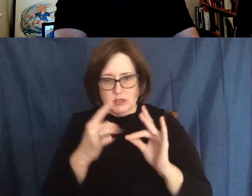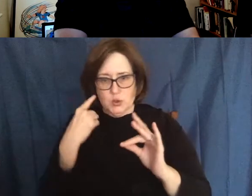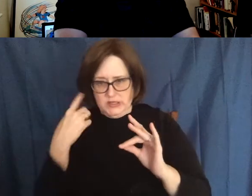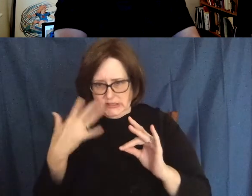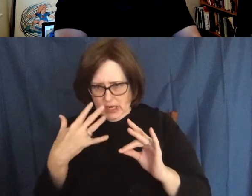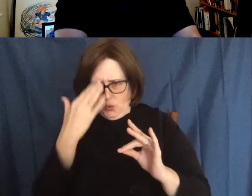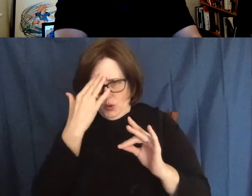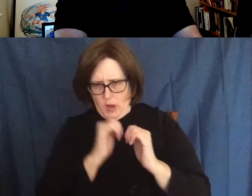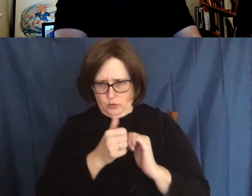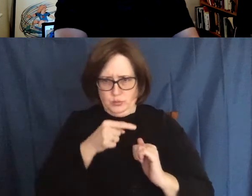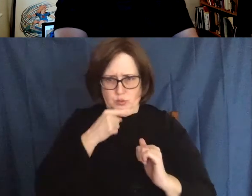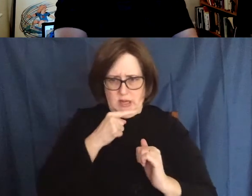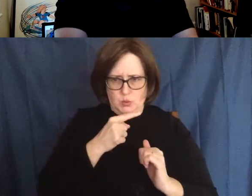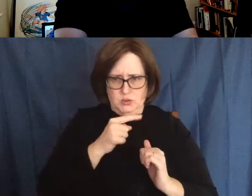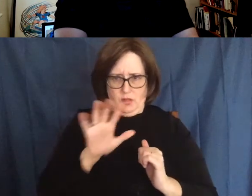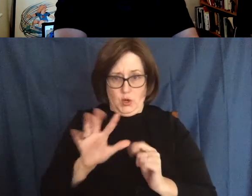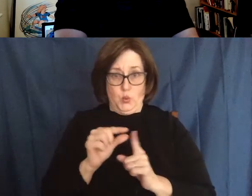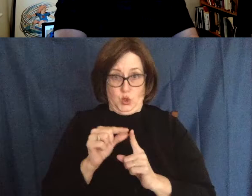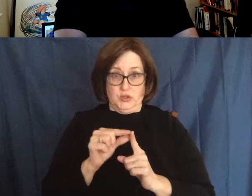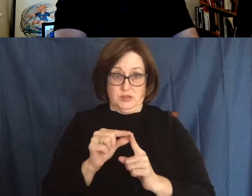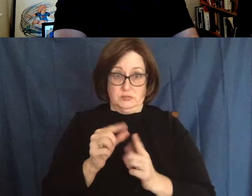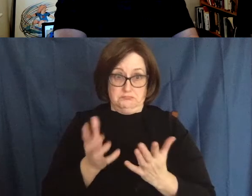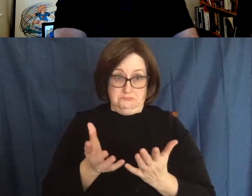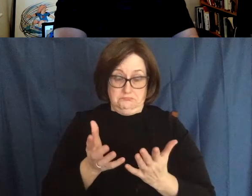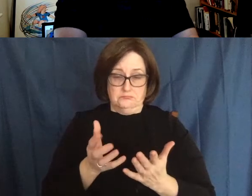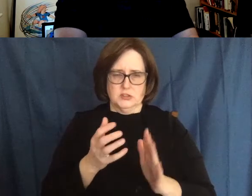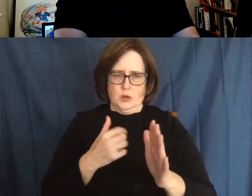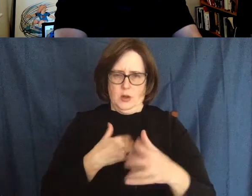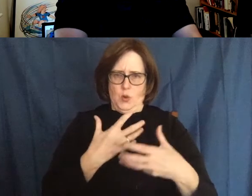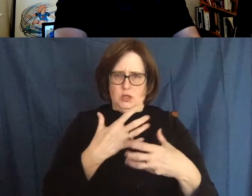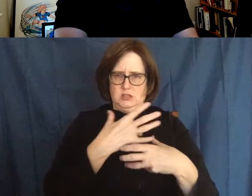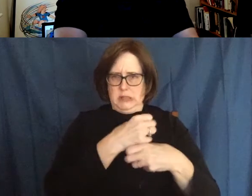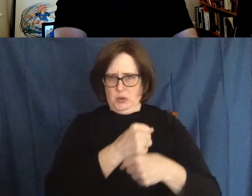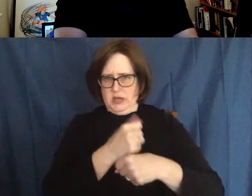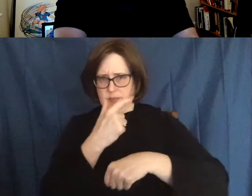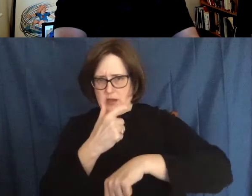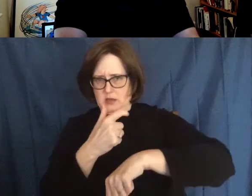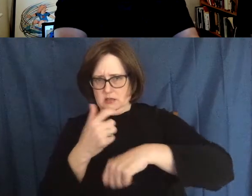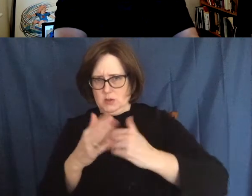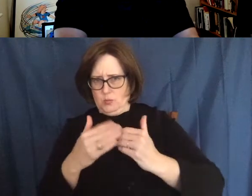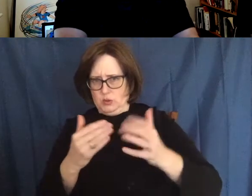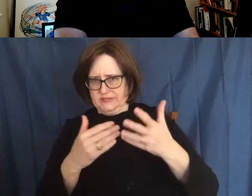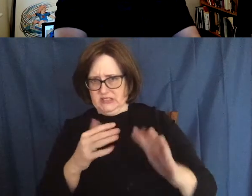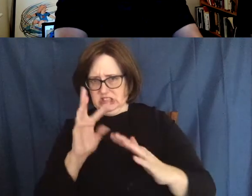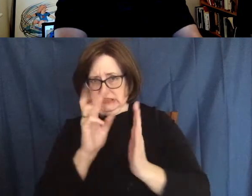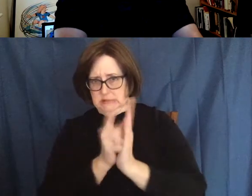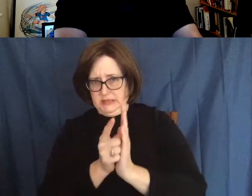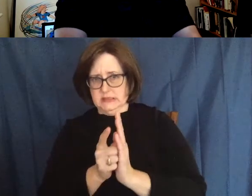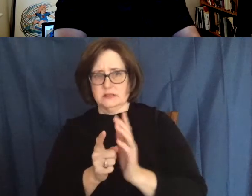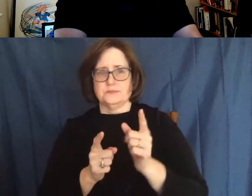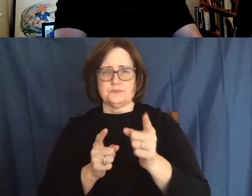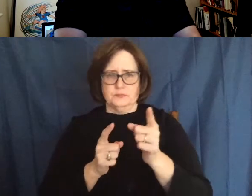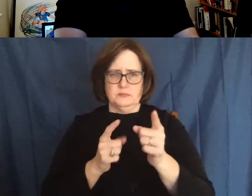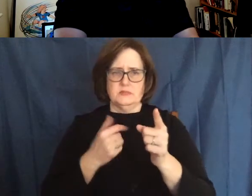their first words. So just to summarize, because I'm actually coming up perfectly at 6 minutes, we have UK English,